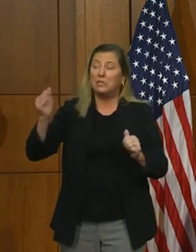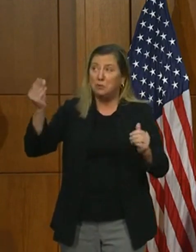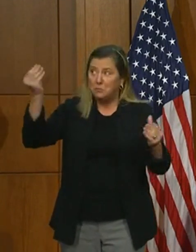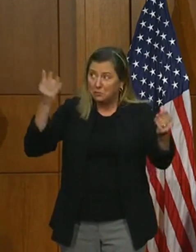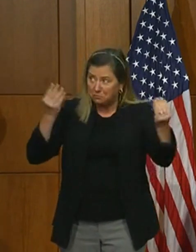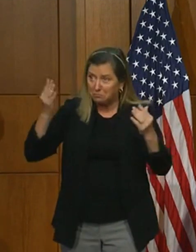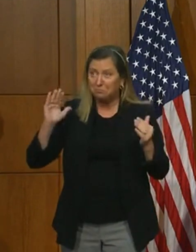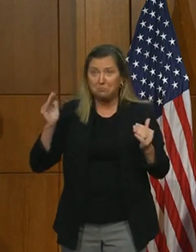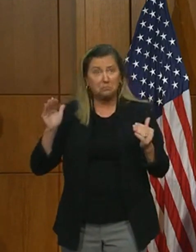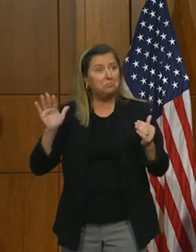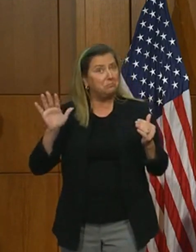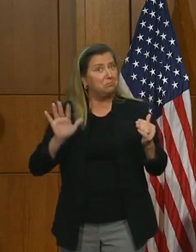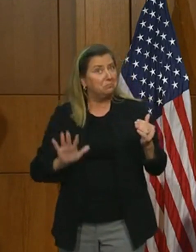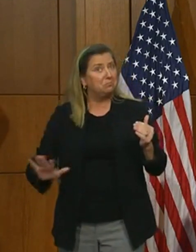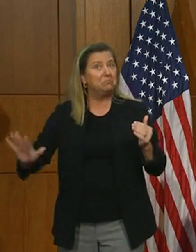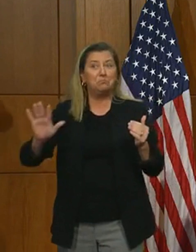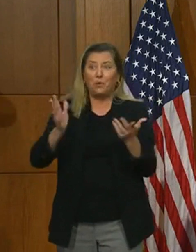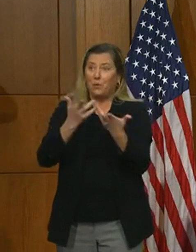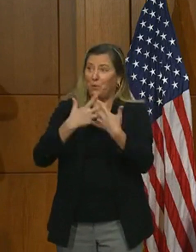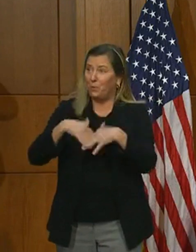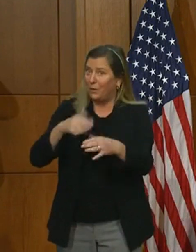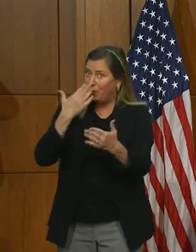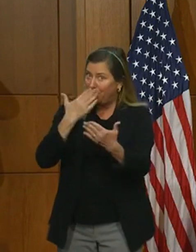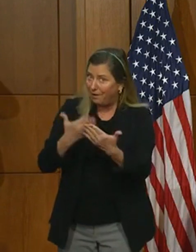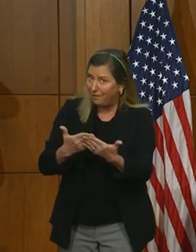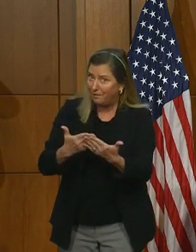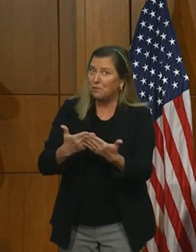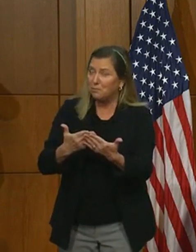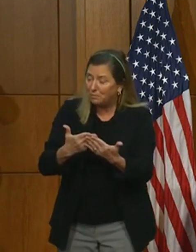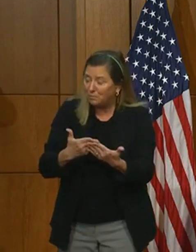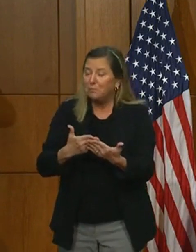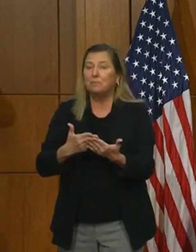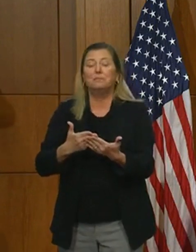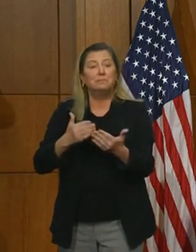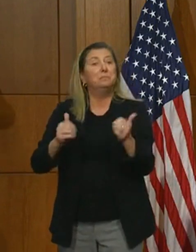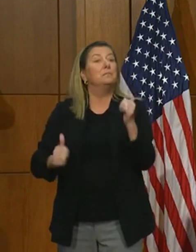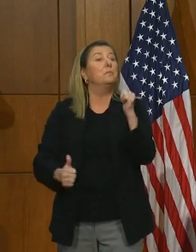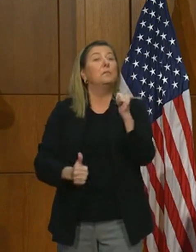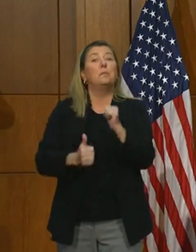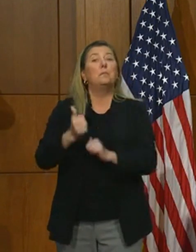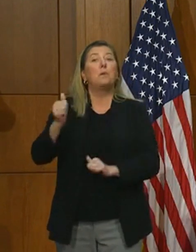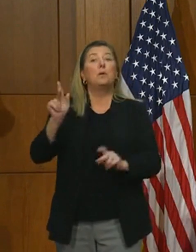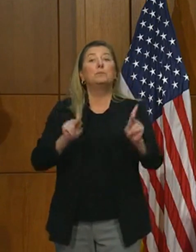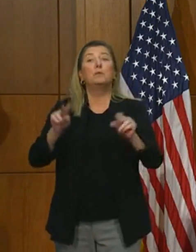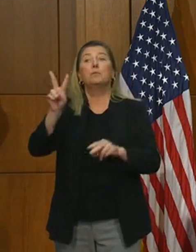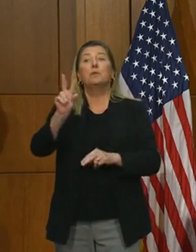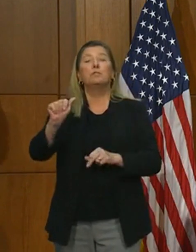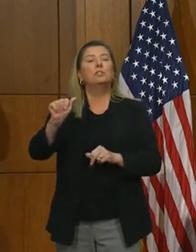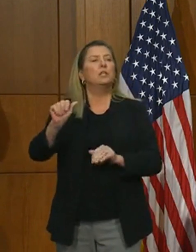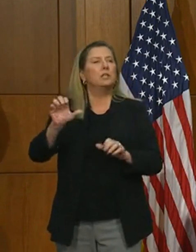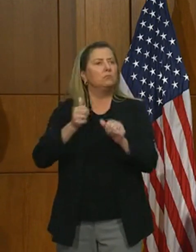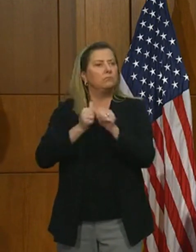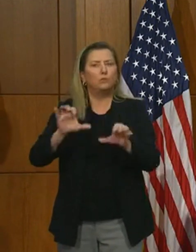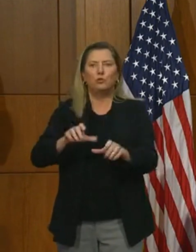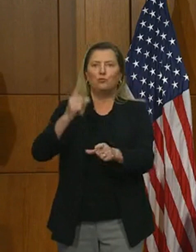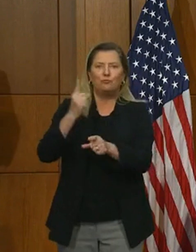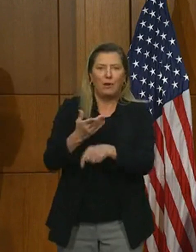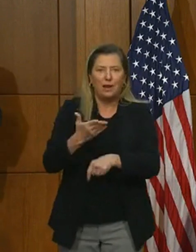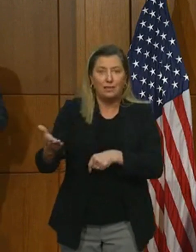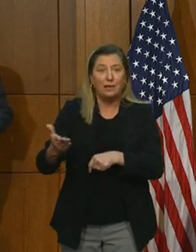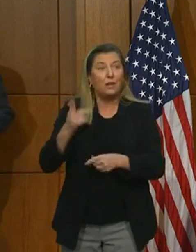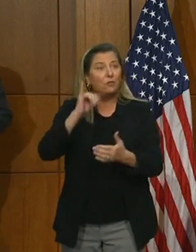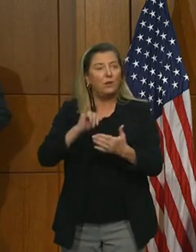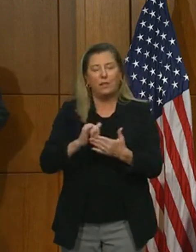what I understand, it went well. By and large, most Virginians continue to do the right thing, and for that I